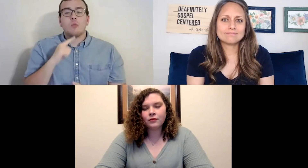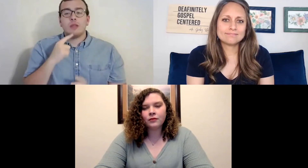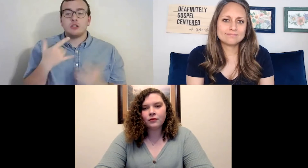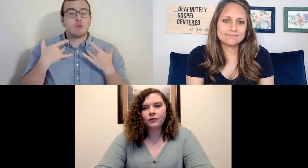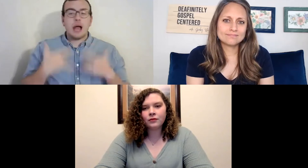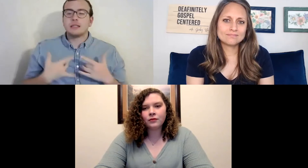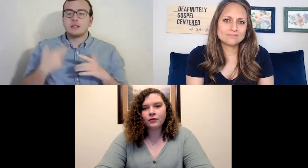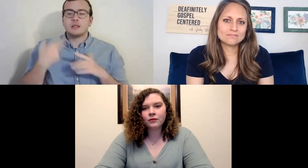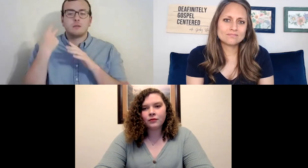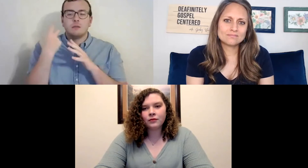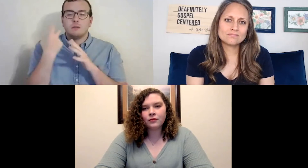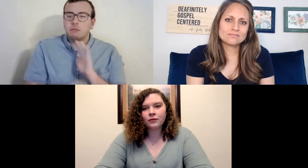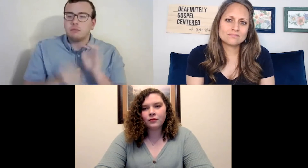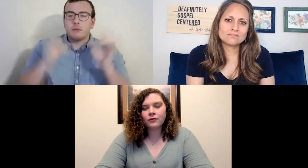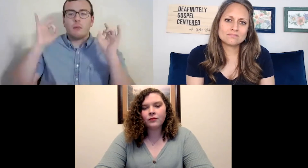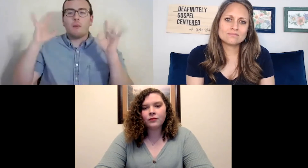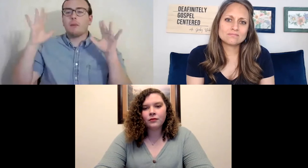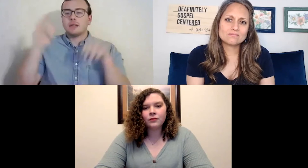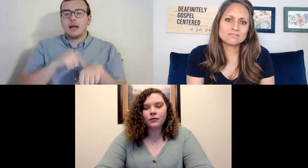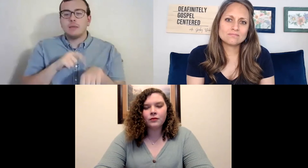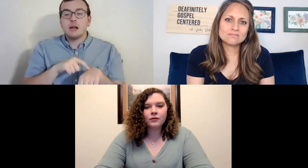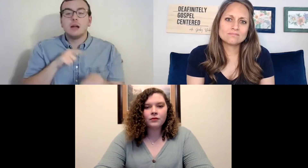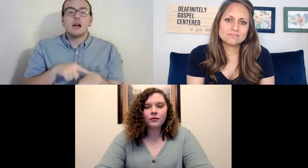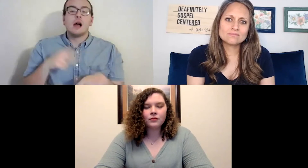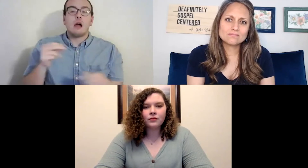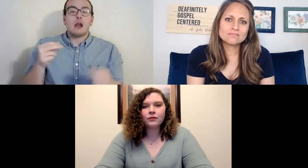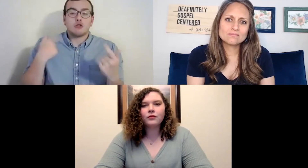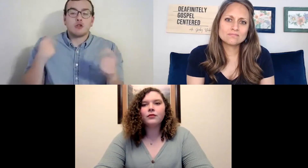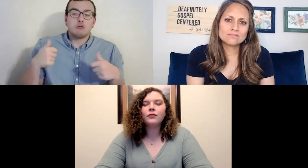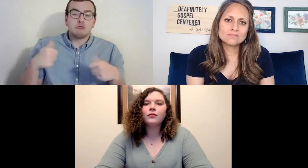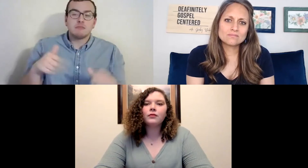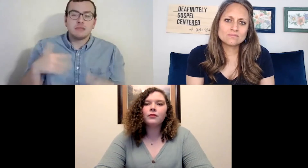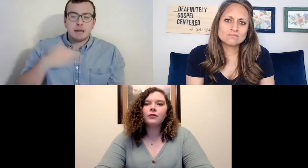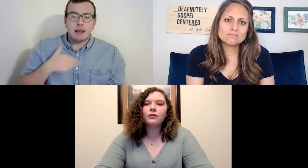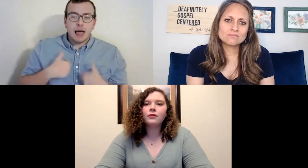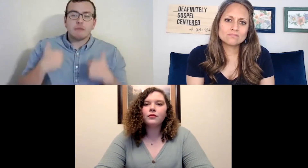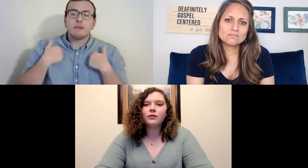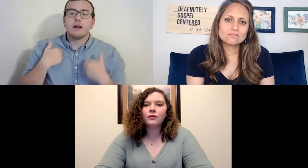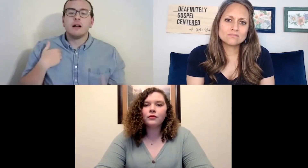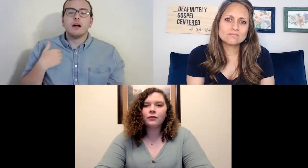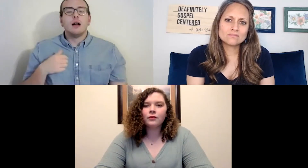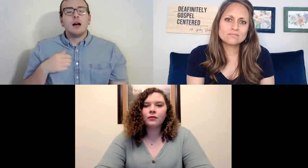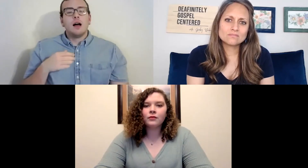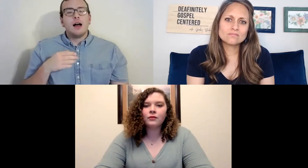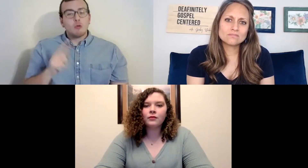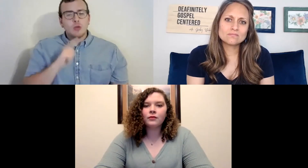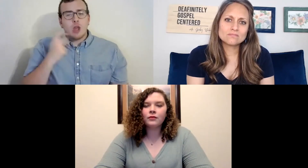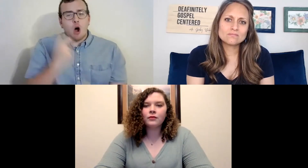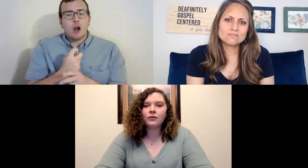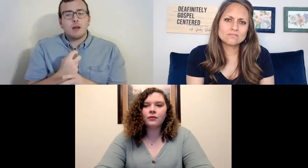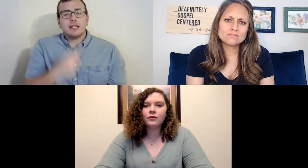that depressing moment. It was really, really hard. And I tried to kind of, in some cases, like, save myself. And it was really difficult